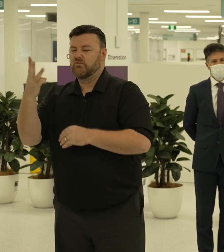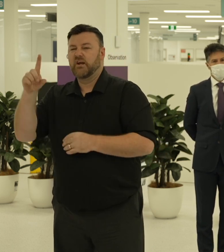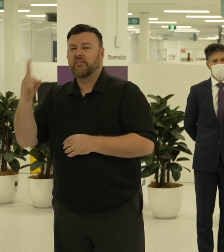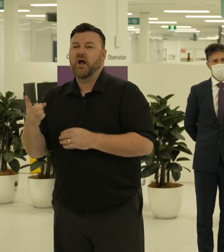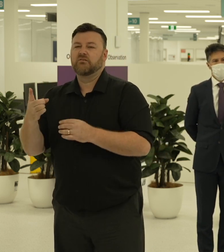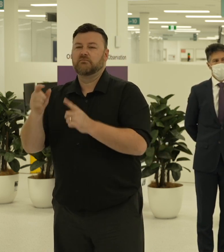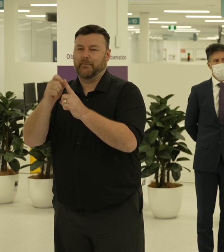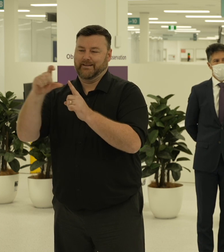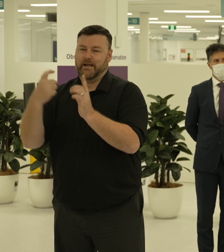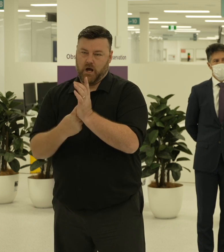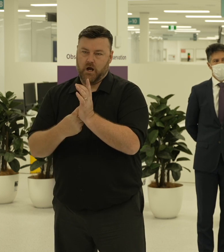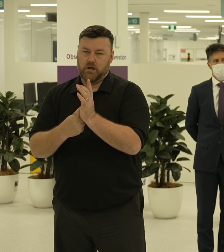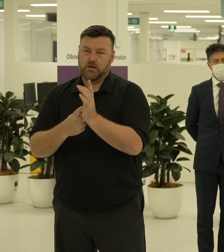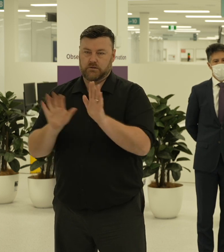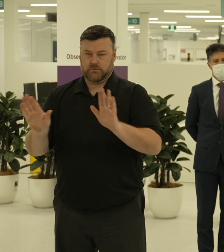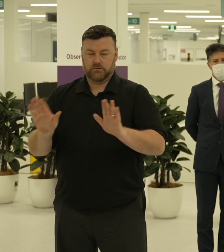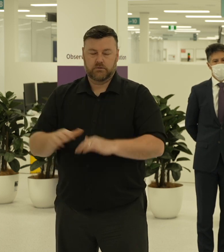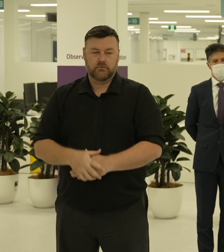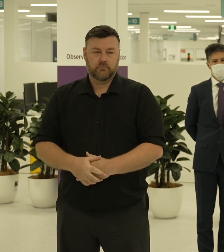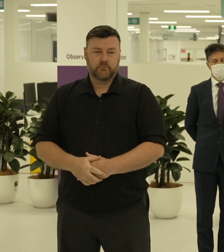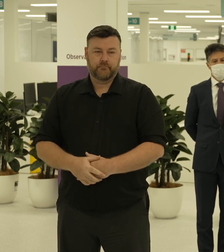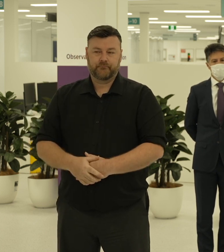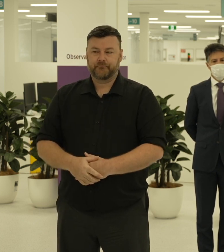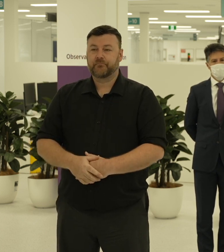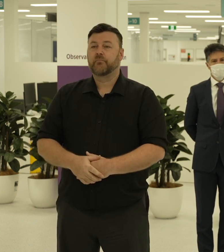3,556 positive PCR tests. Now, that